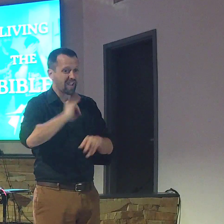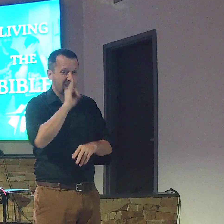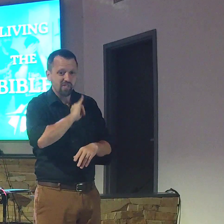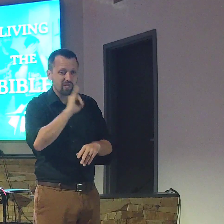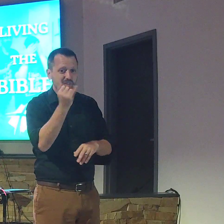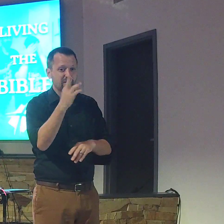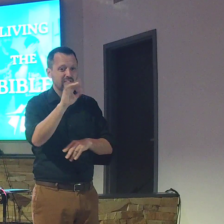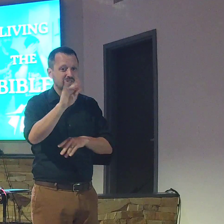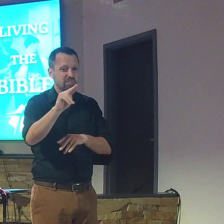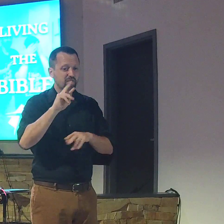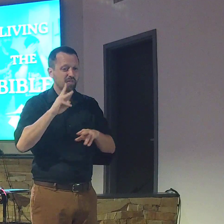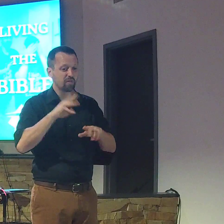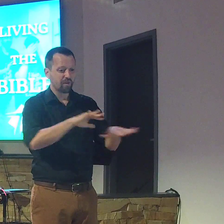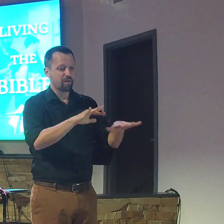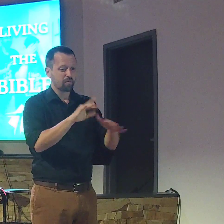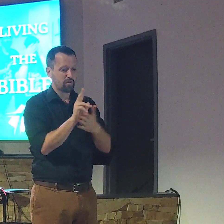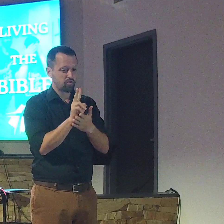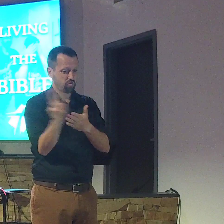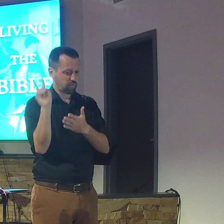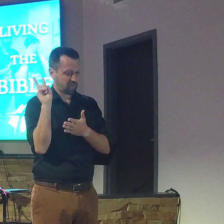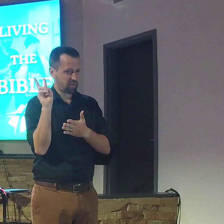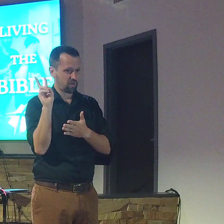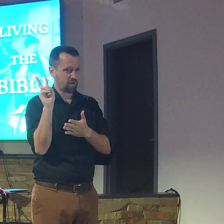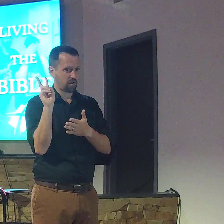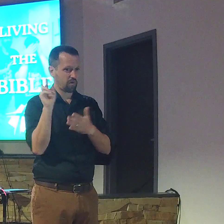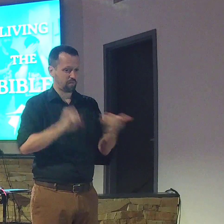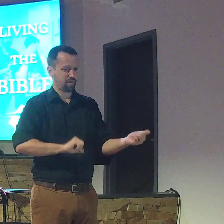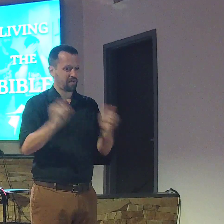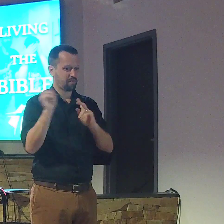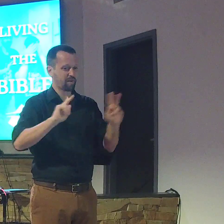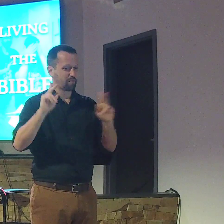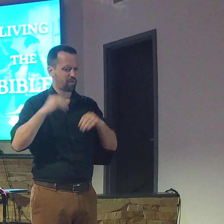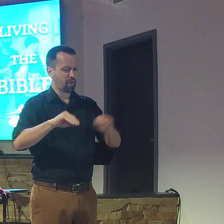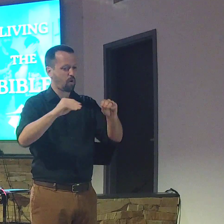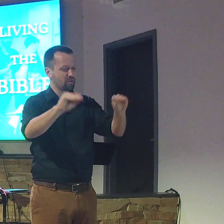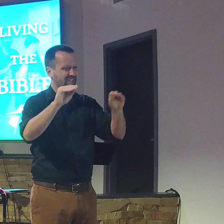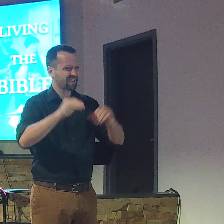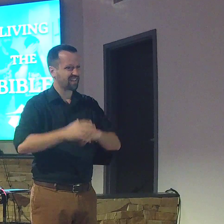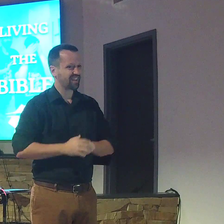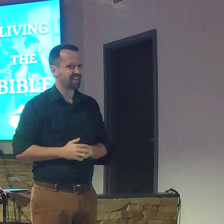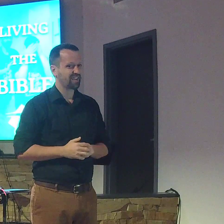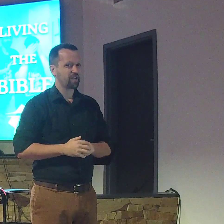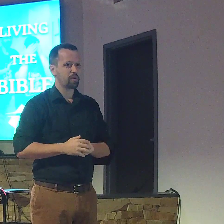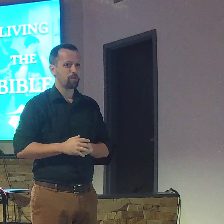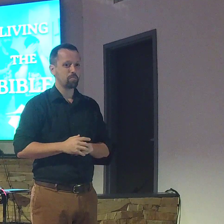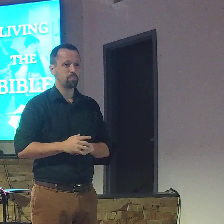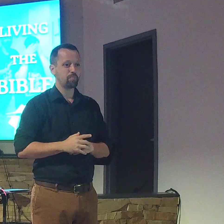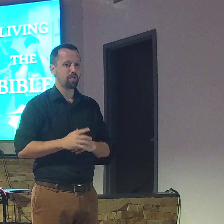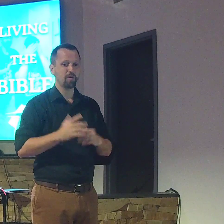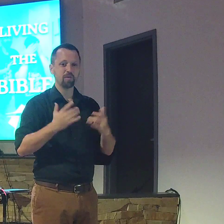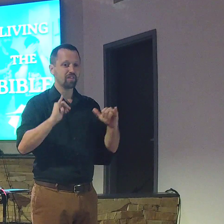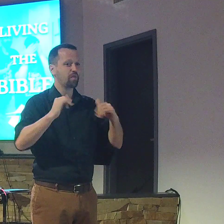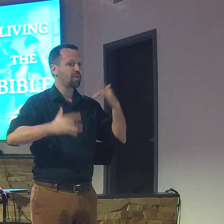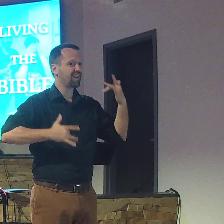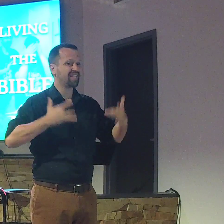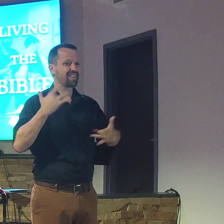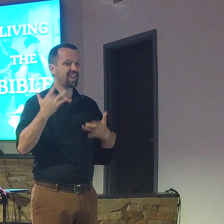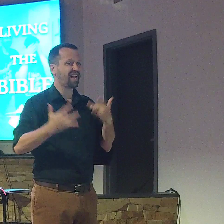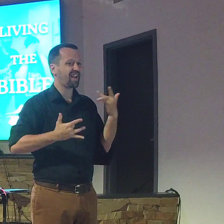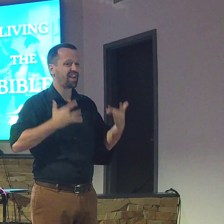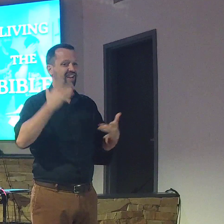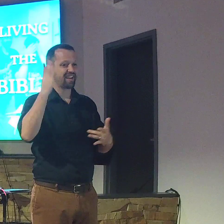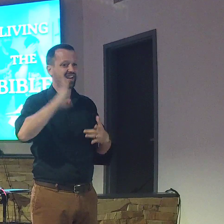then 2 weeks ago, we were baptizing people in the Atlantic Ocean. But regardless, we're excited about what God is doing in and